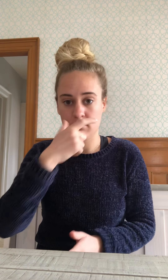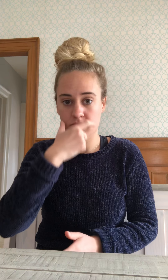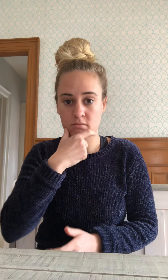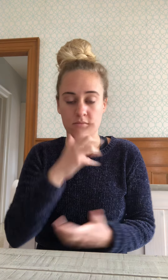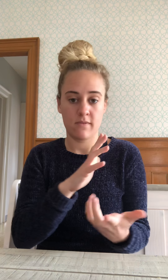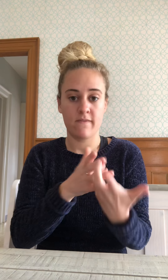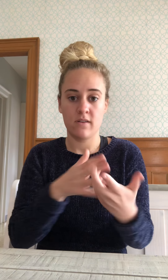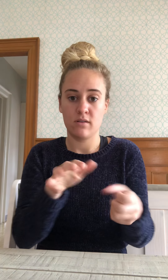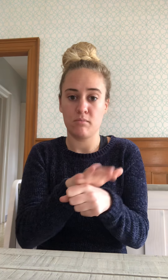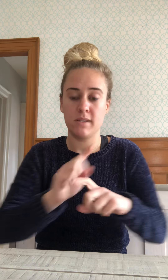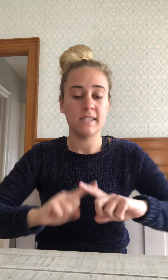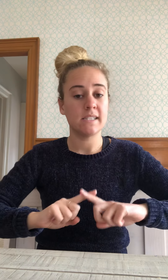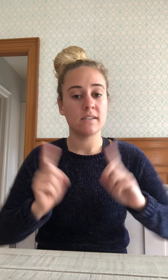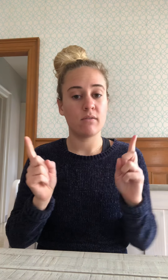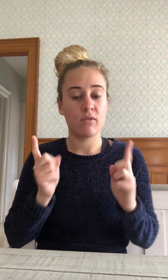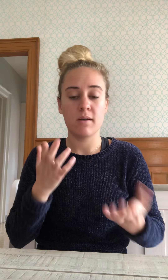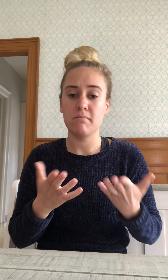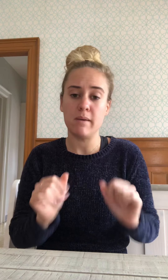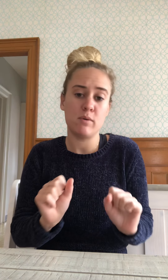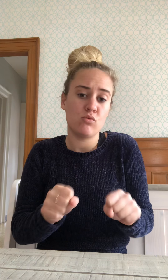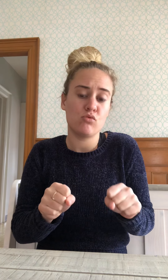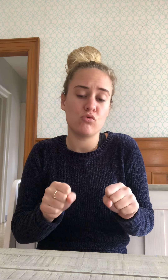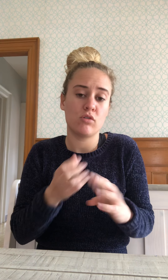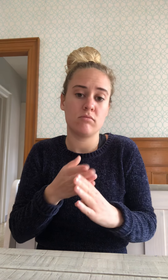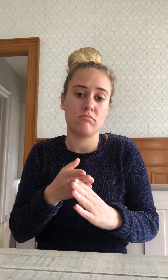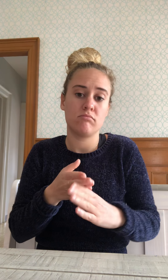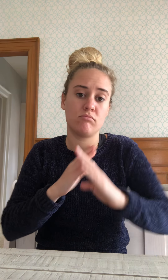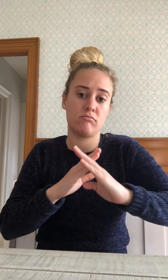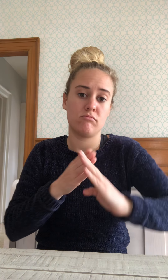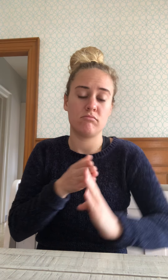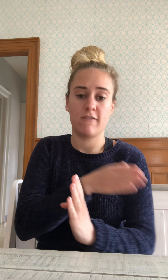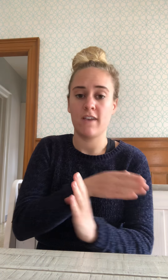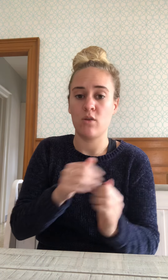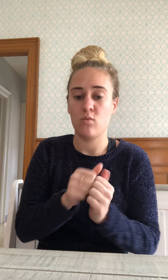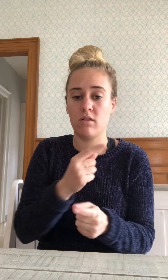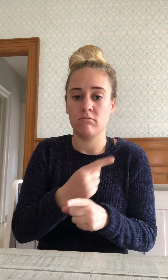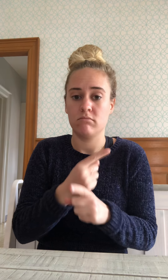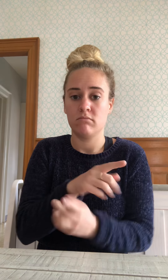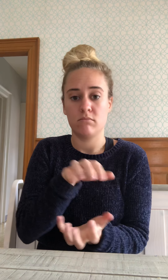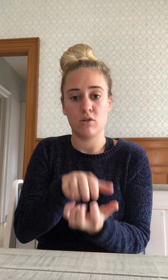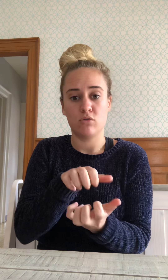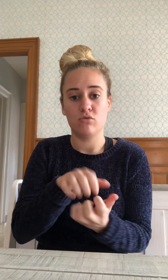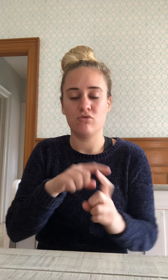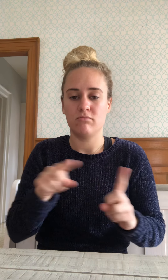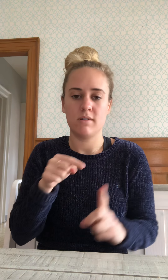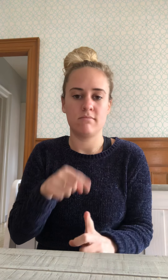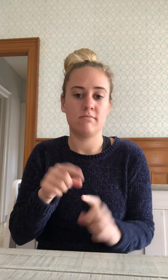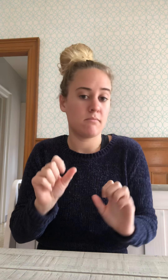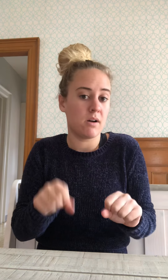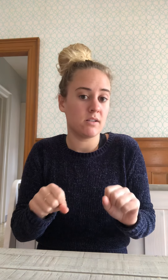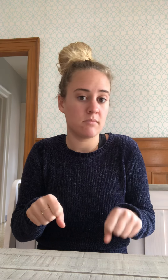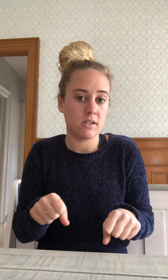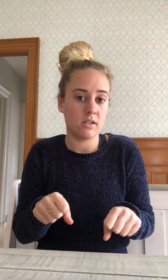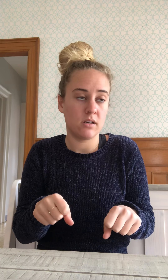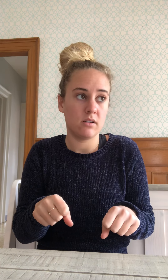differently. May have been preventable with the right occlusion, but you can consider this as a possibility. It seems a little miraculous.